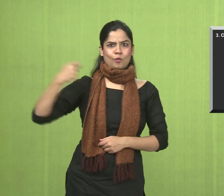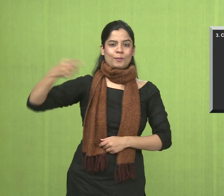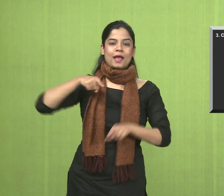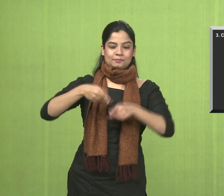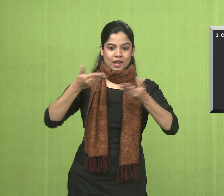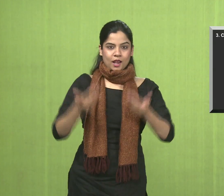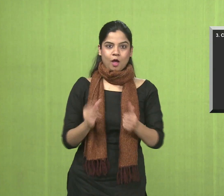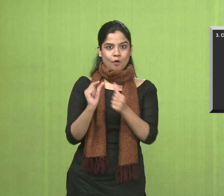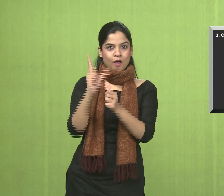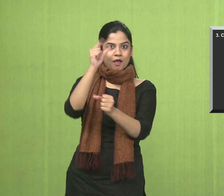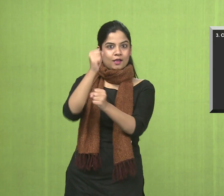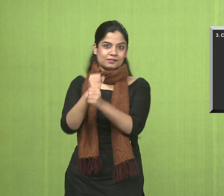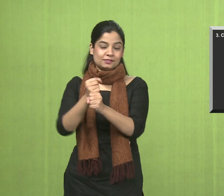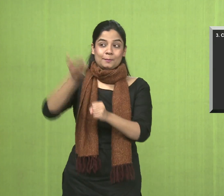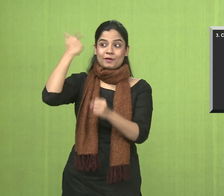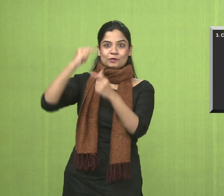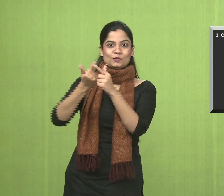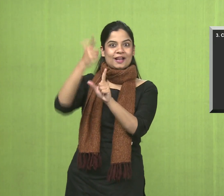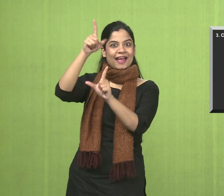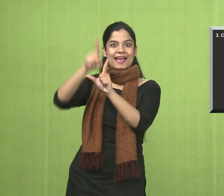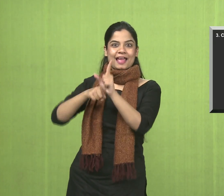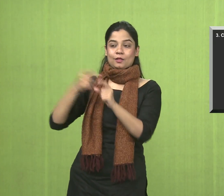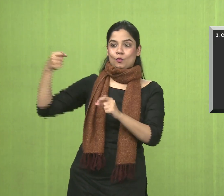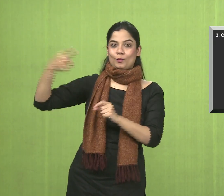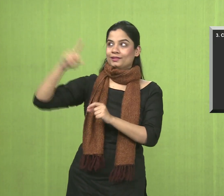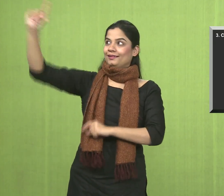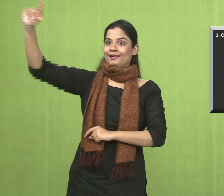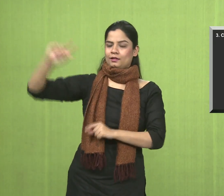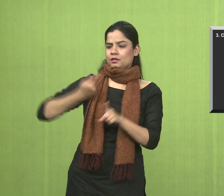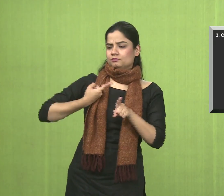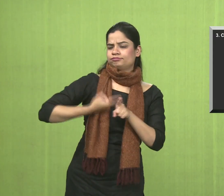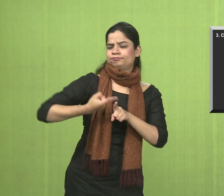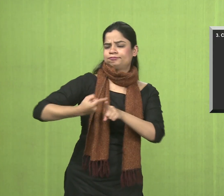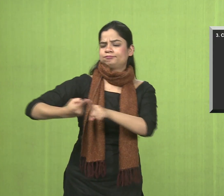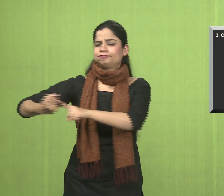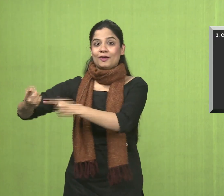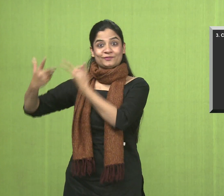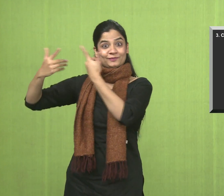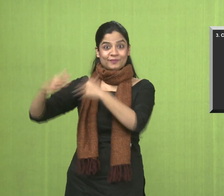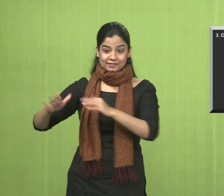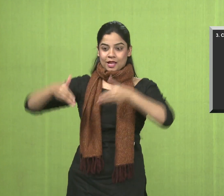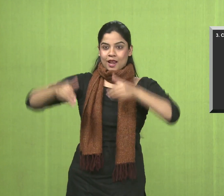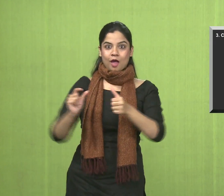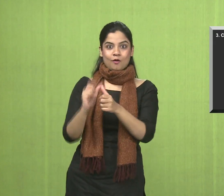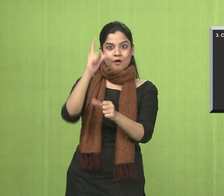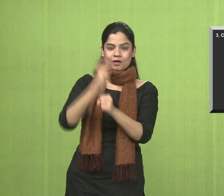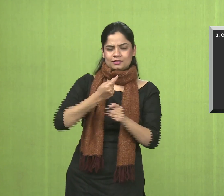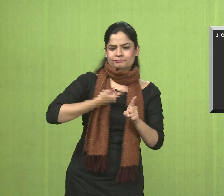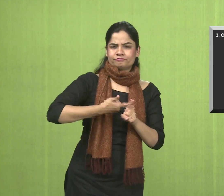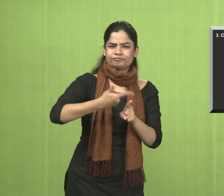Third is comparing the expenditure of different months. You can compare for example, June and July, 2 months